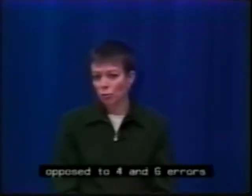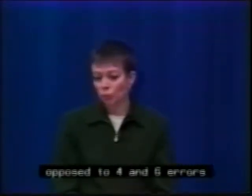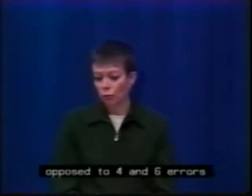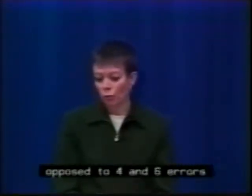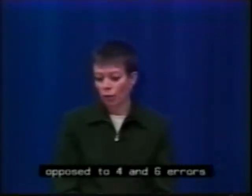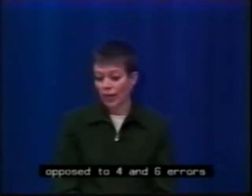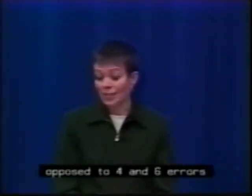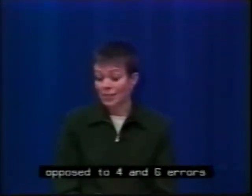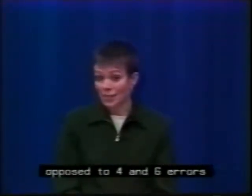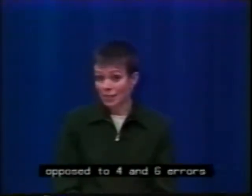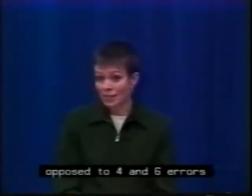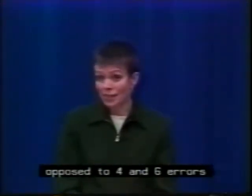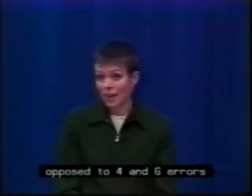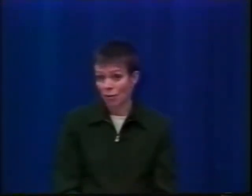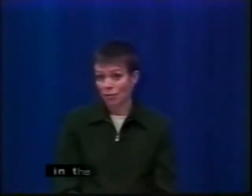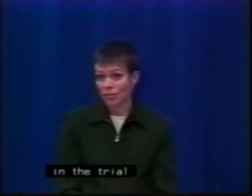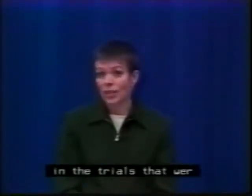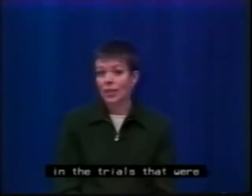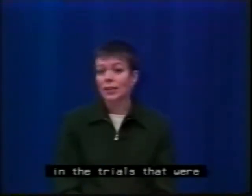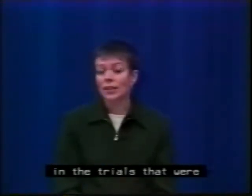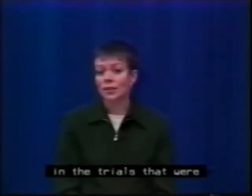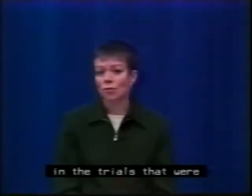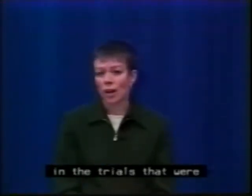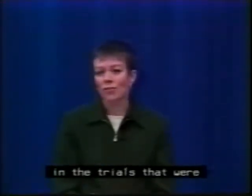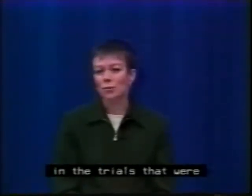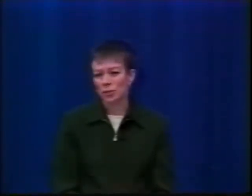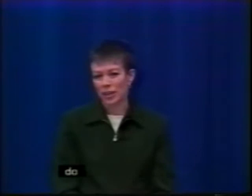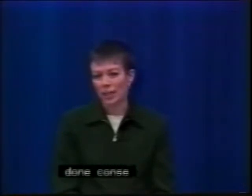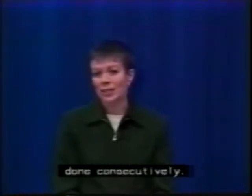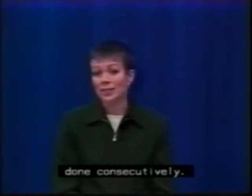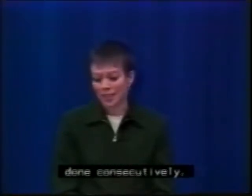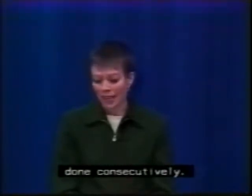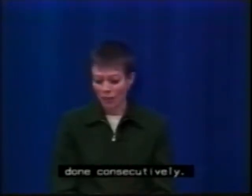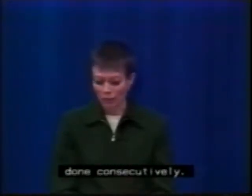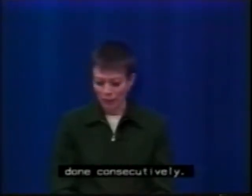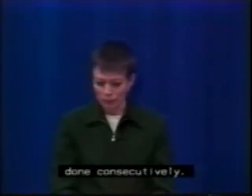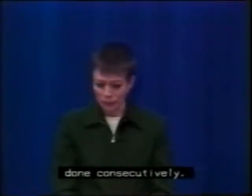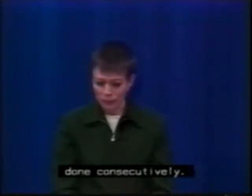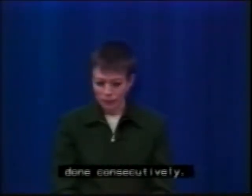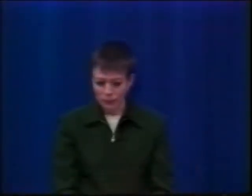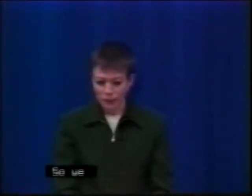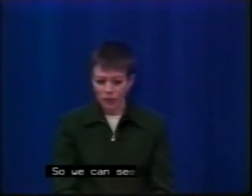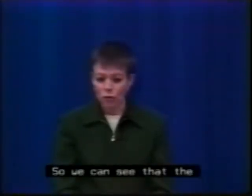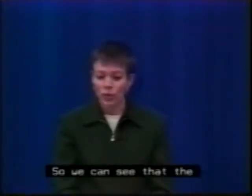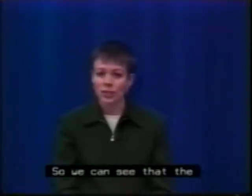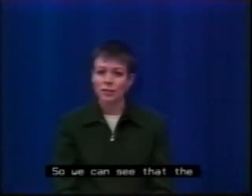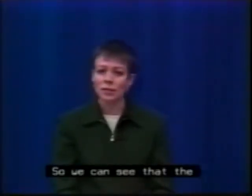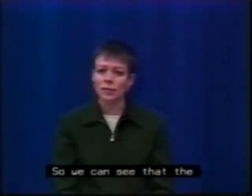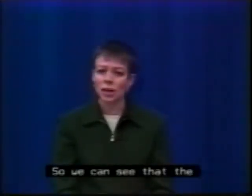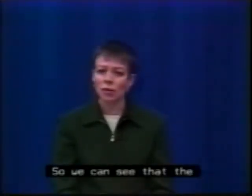to 4 and 6 errors in the trials that were done consecutively. So we can see that the